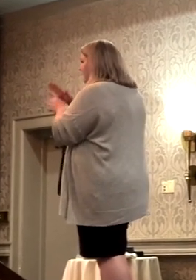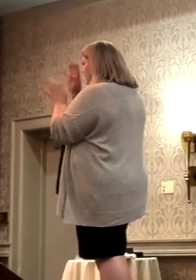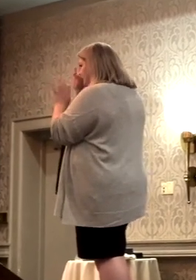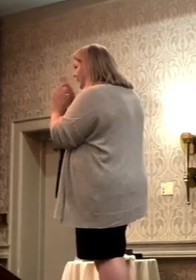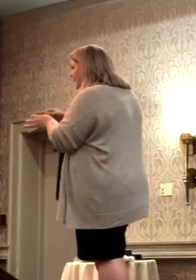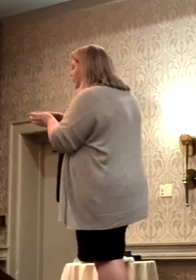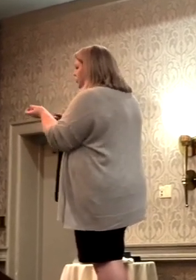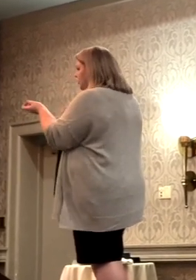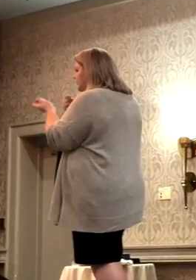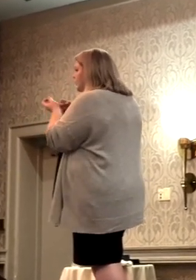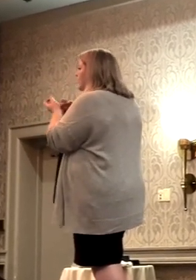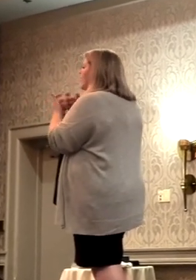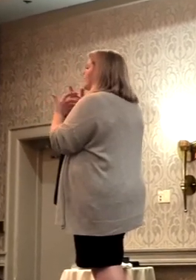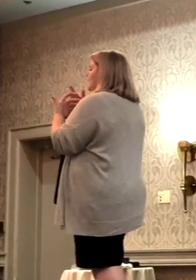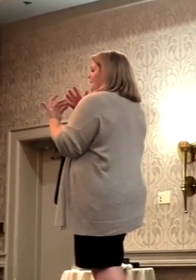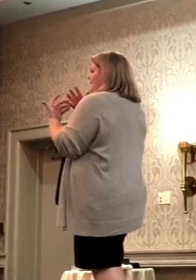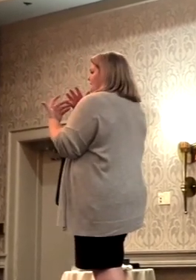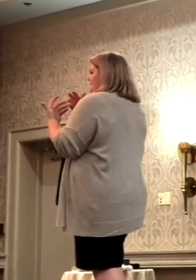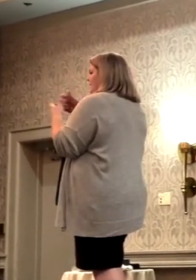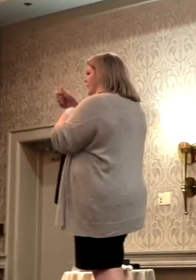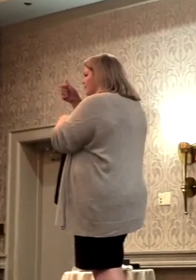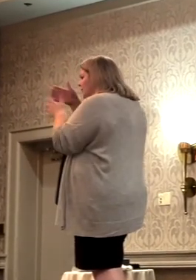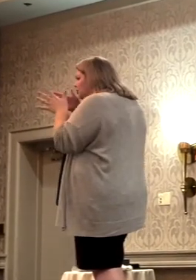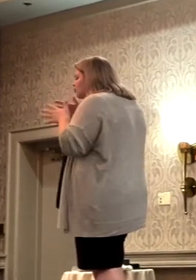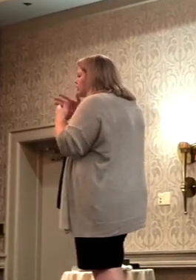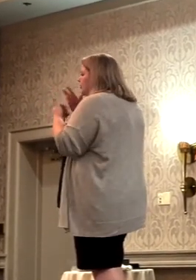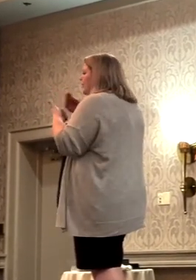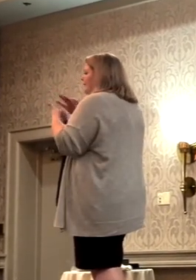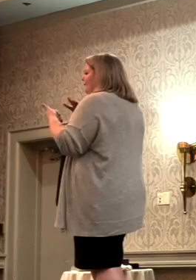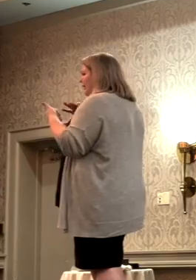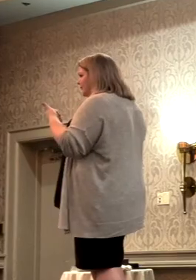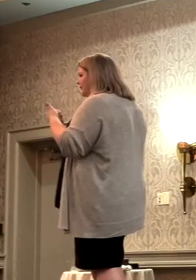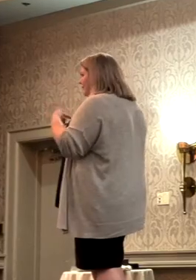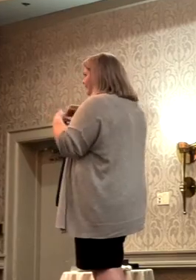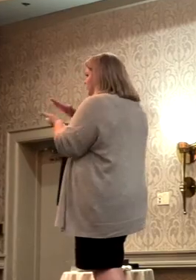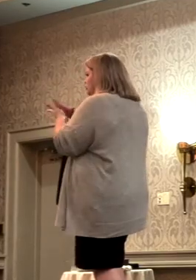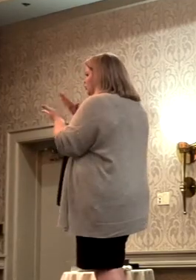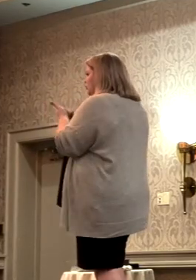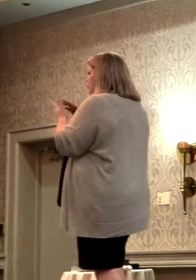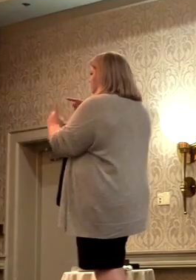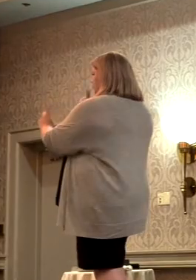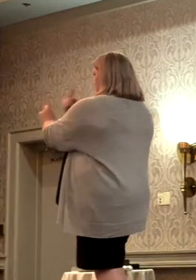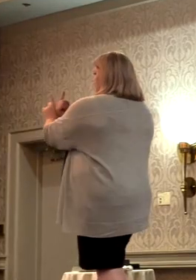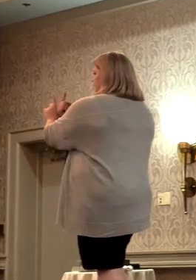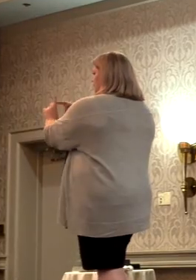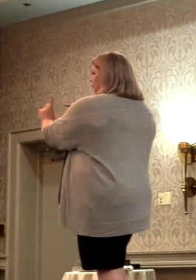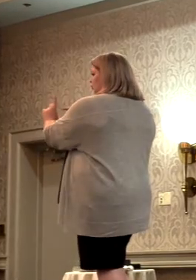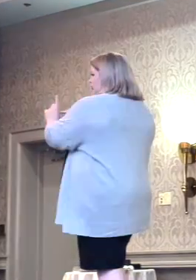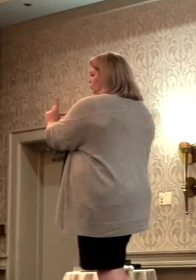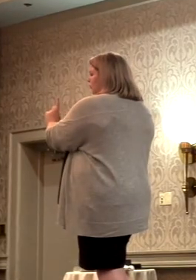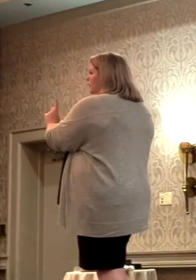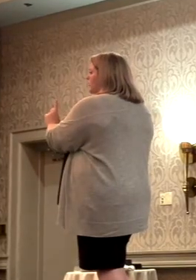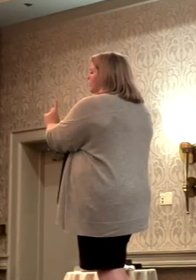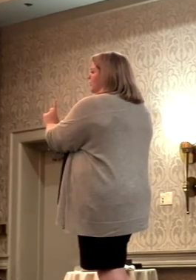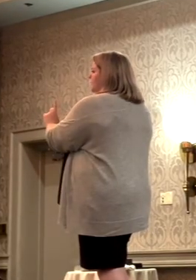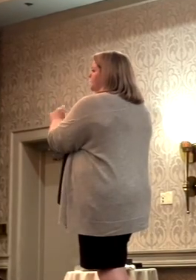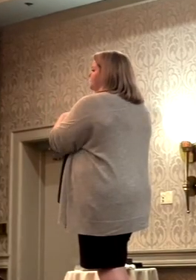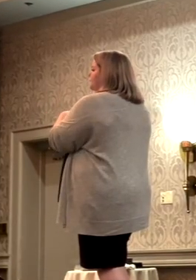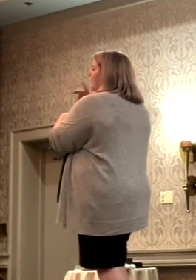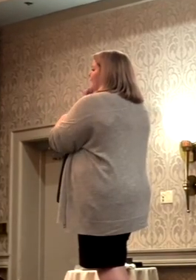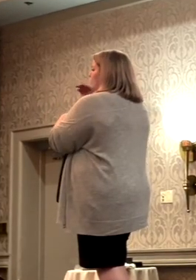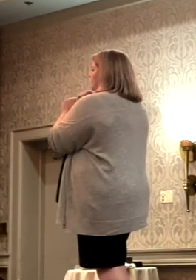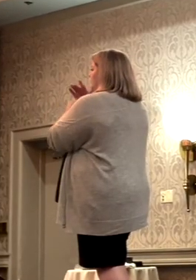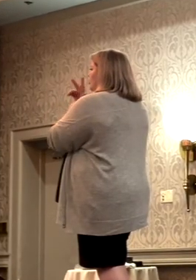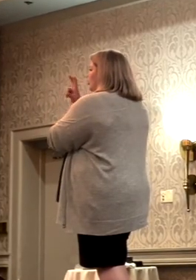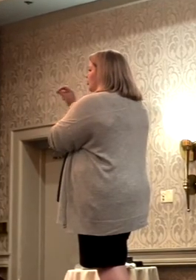the administration and faculty of this fine school than you. And I will tell you that for about 30 years